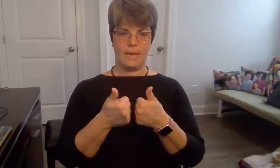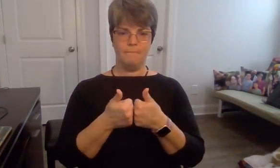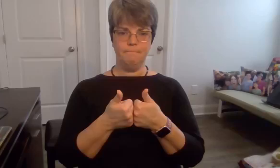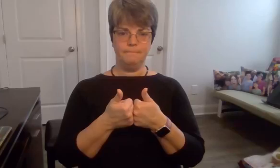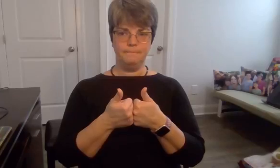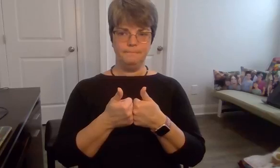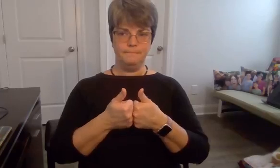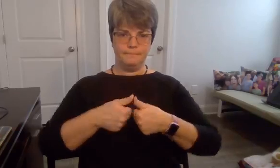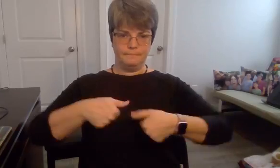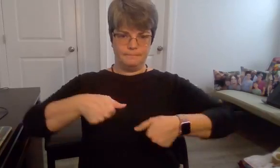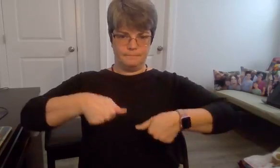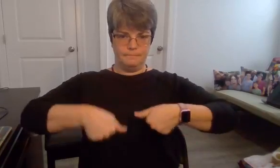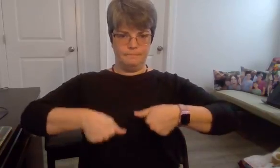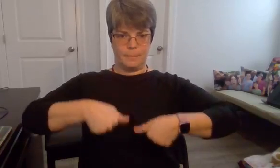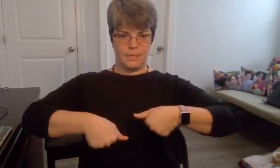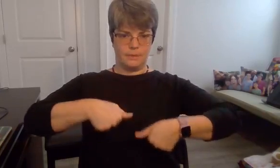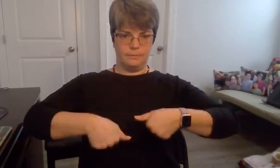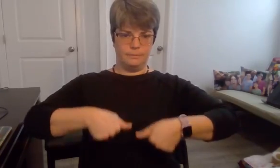game, puzzle,